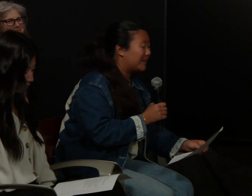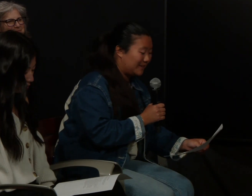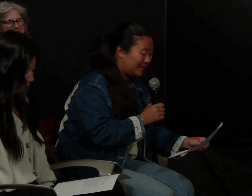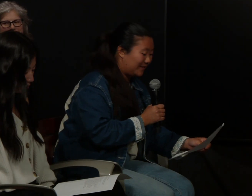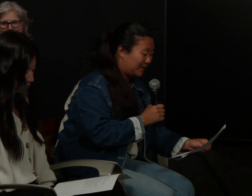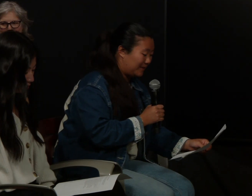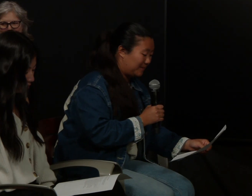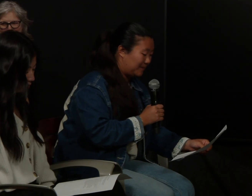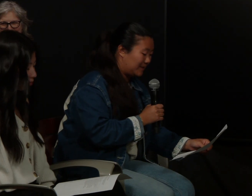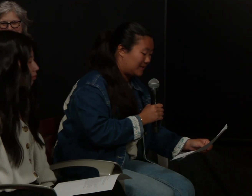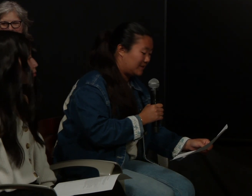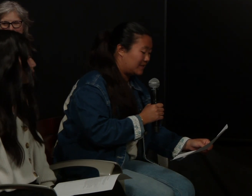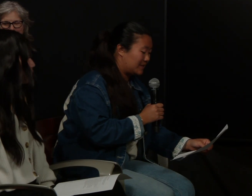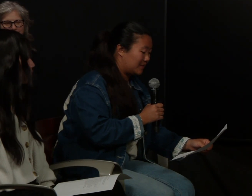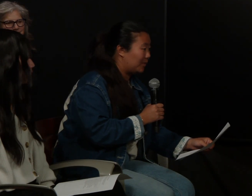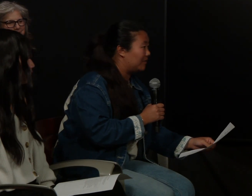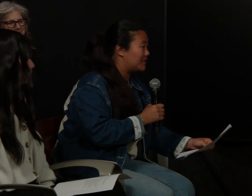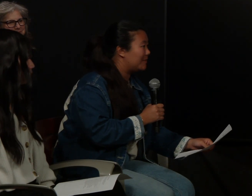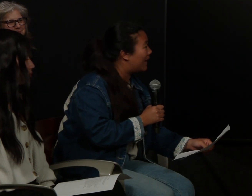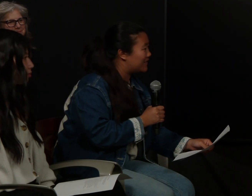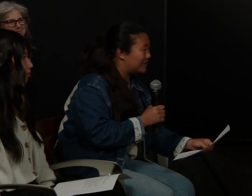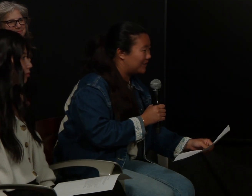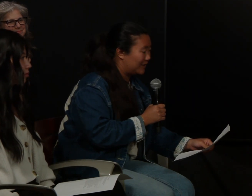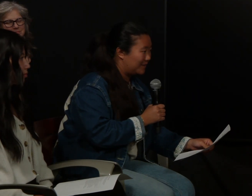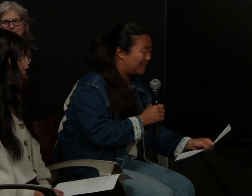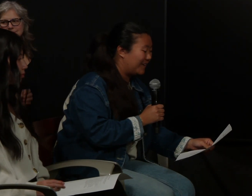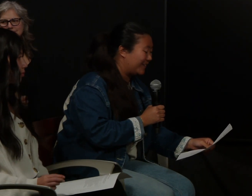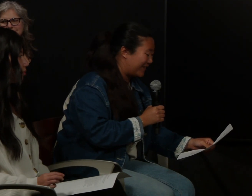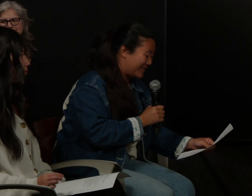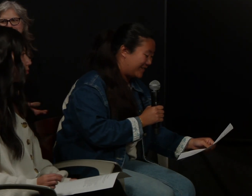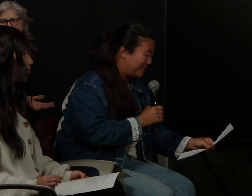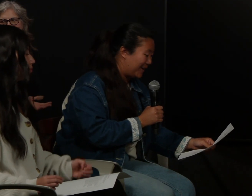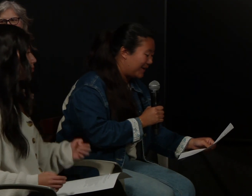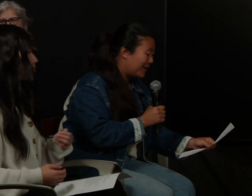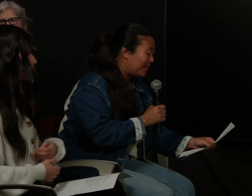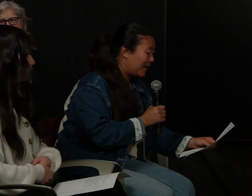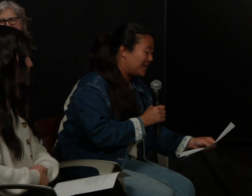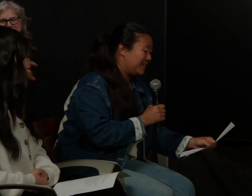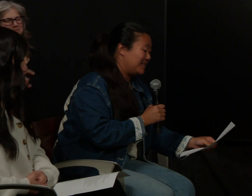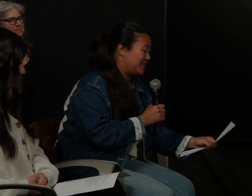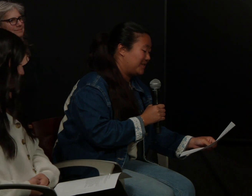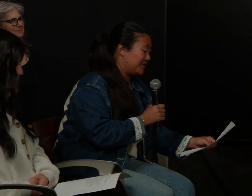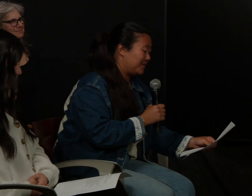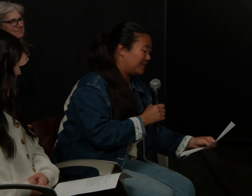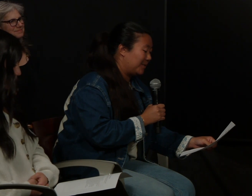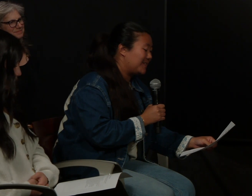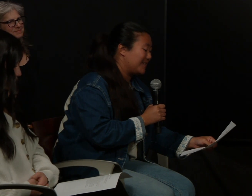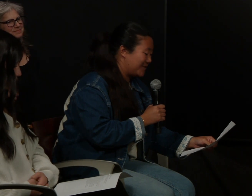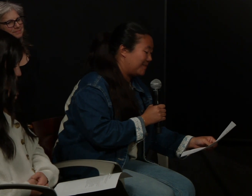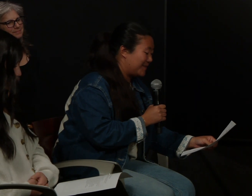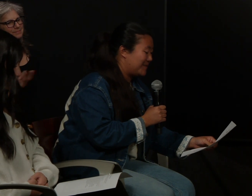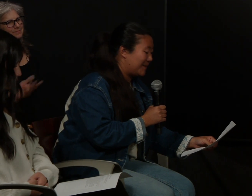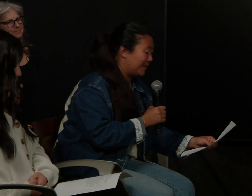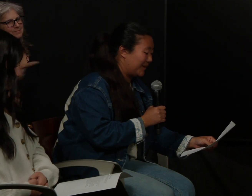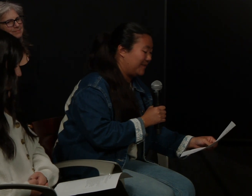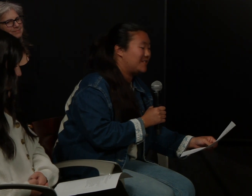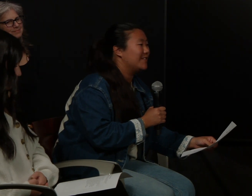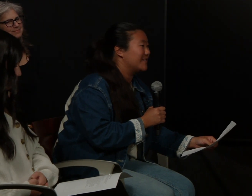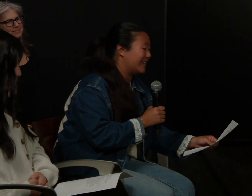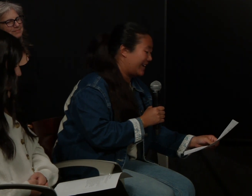finally, this is more of just a passionate, fun question, but what do you enjoy most about working with children and